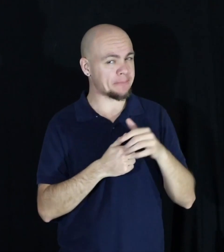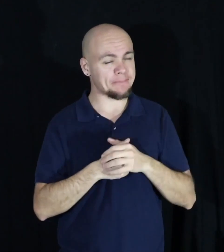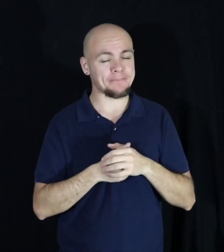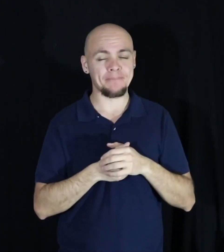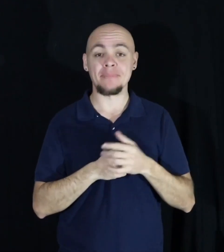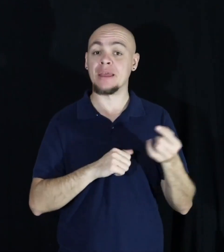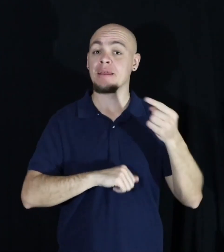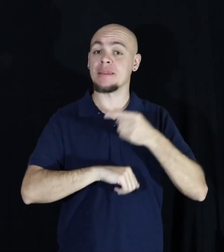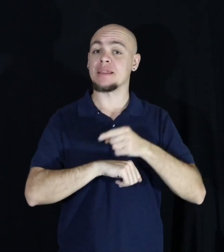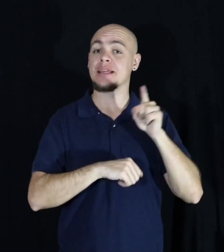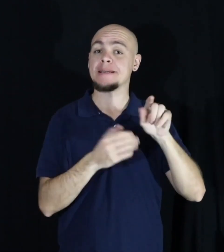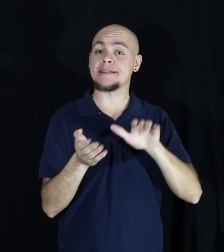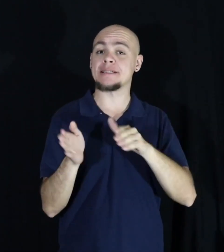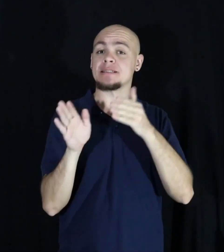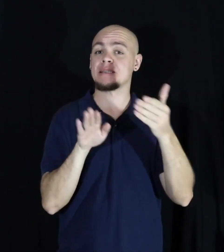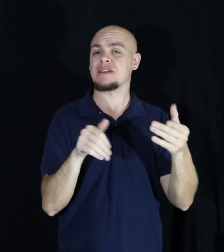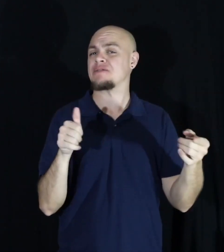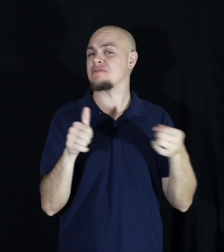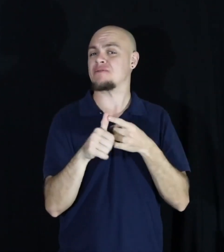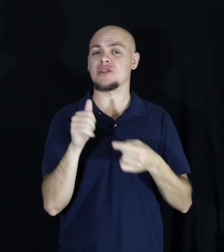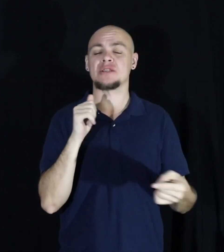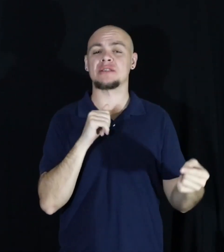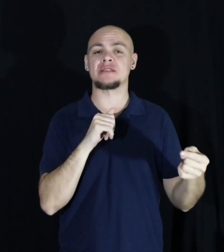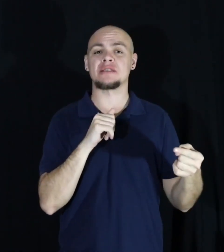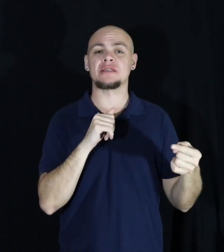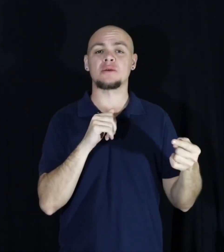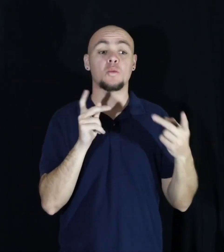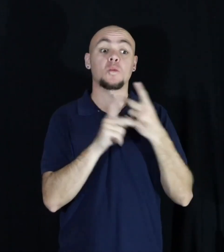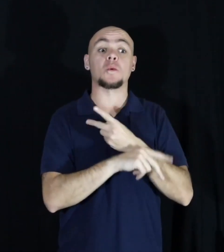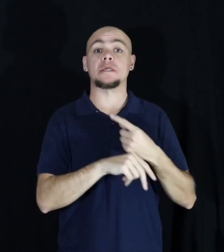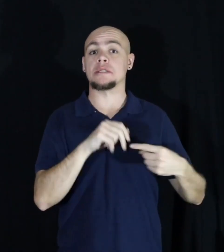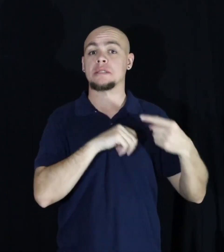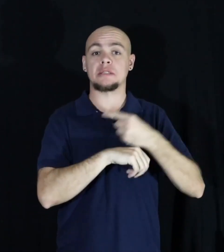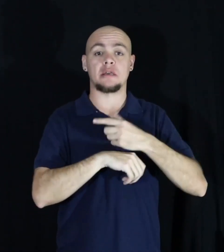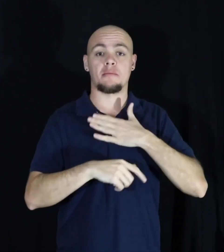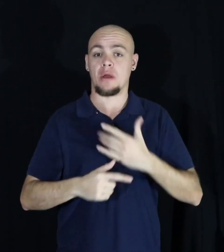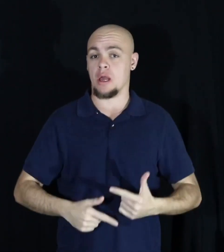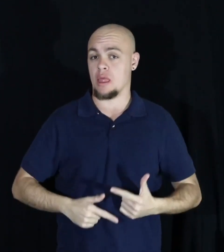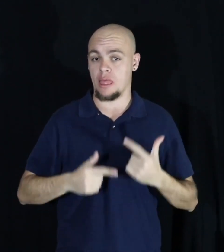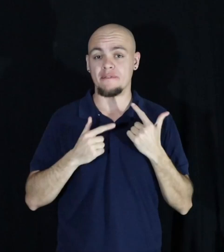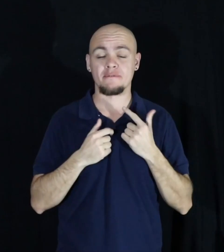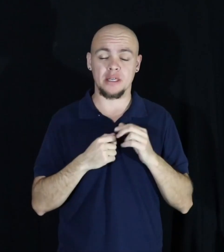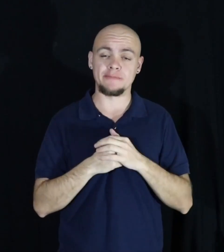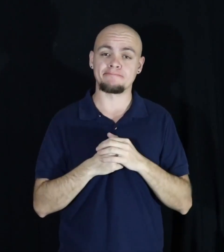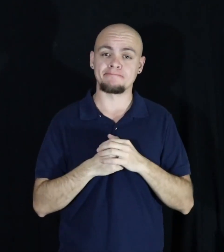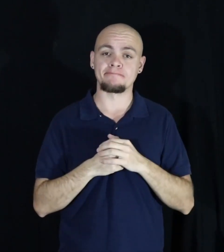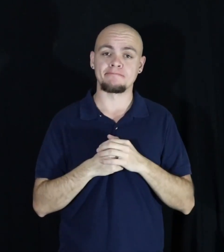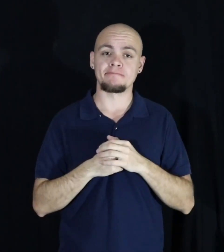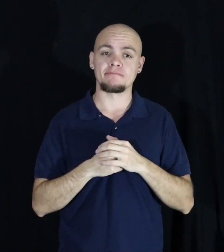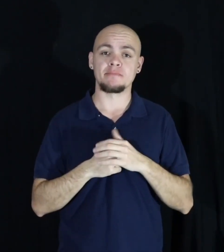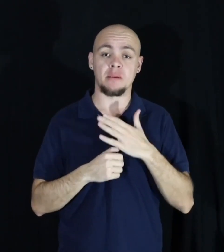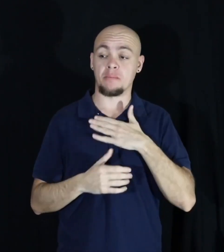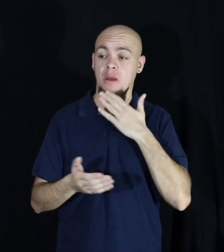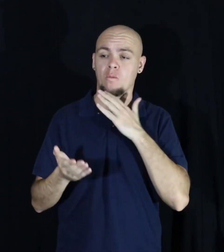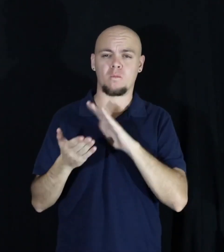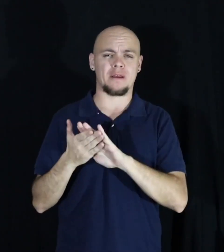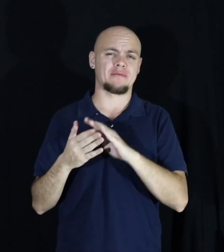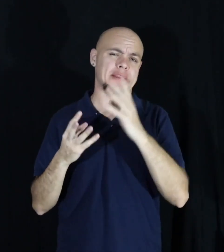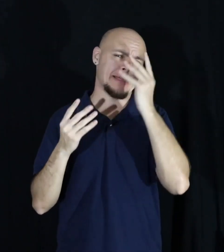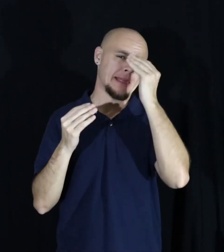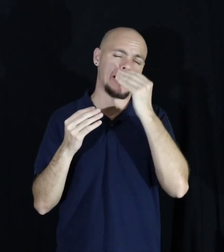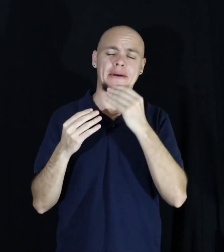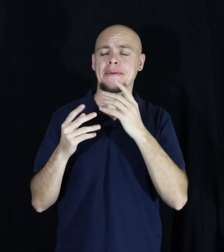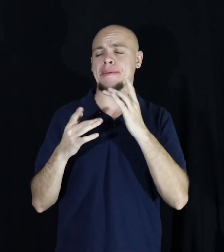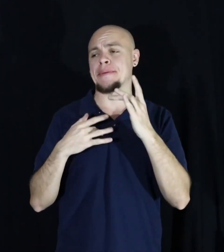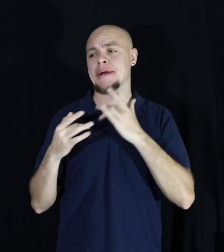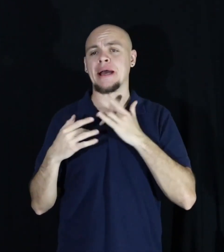day he died was the worst day of my life. Now, I have an incredibly thoughtful, amazing wife, and she never knew